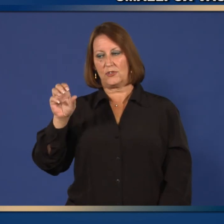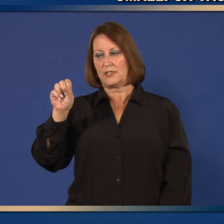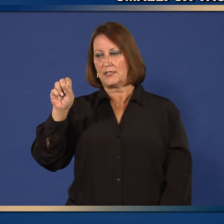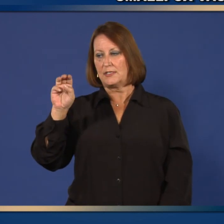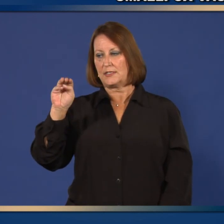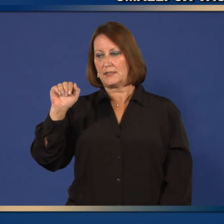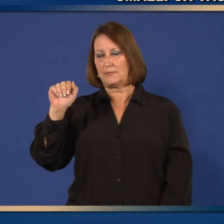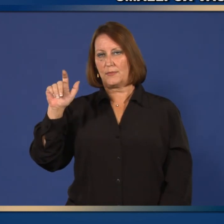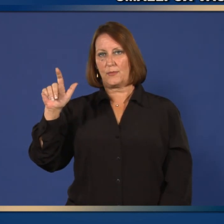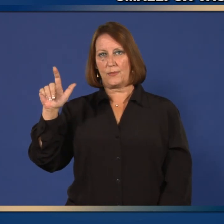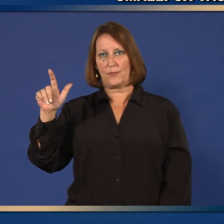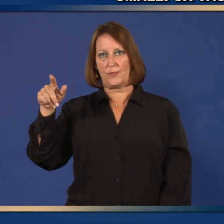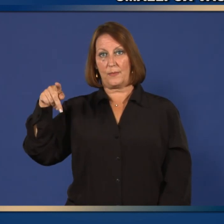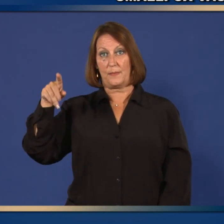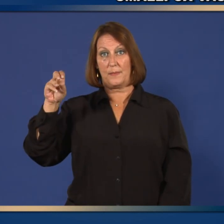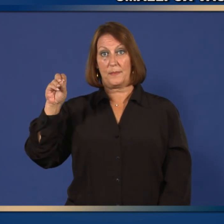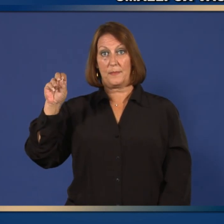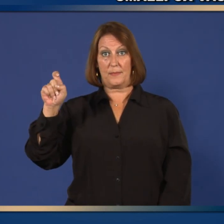www.cdc.gov/smallpox.